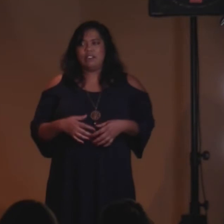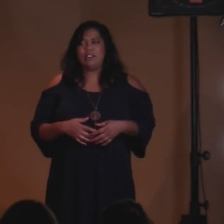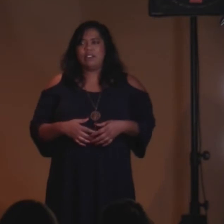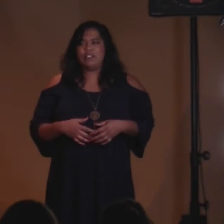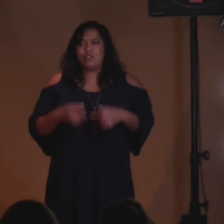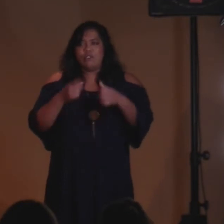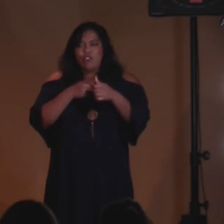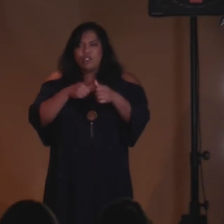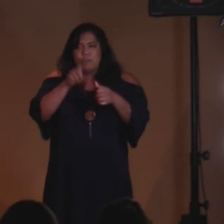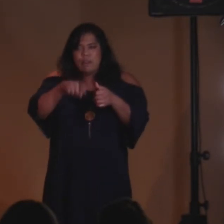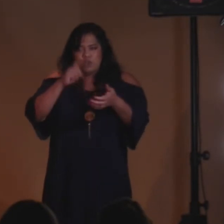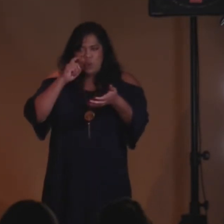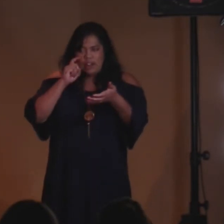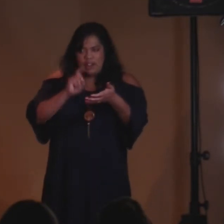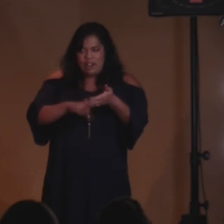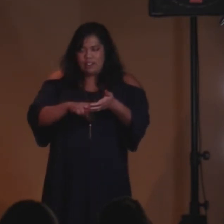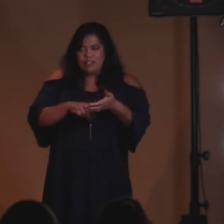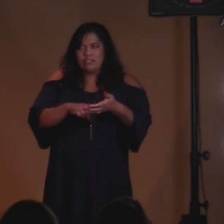recognize it.